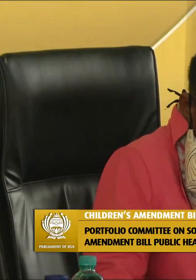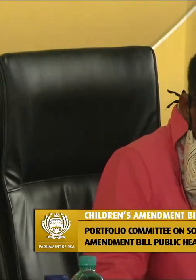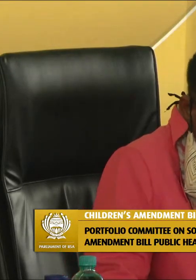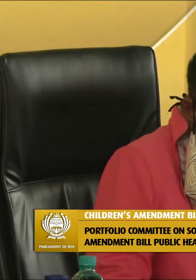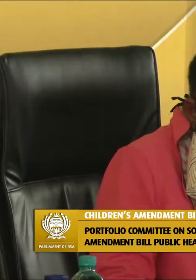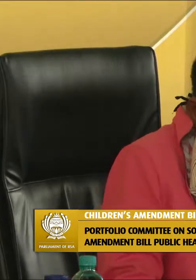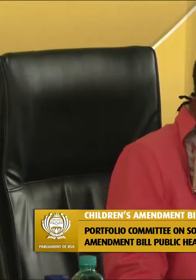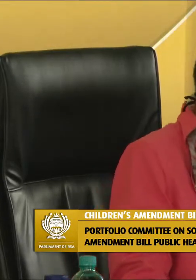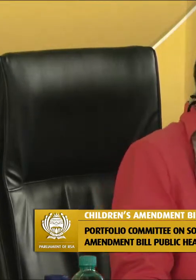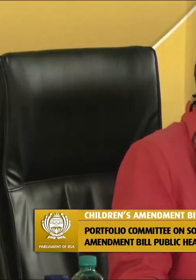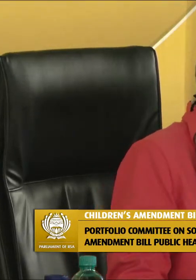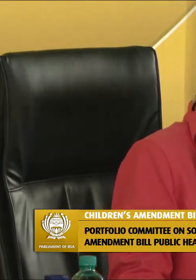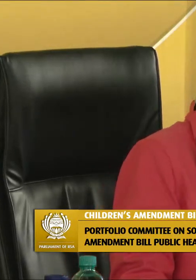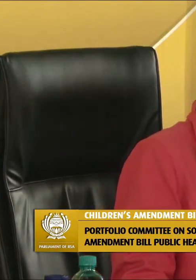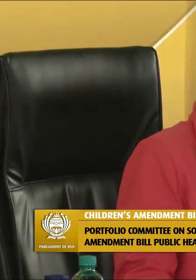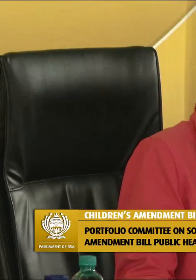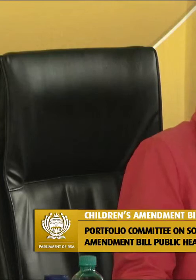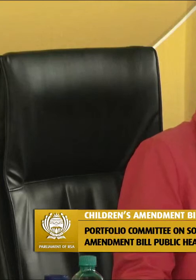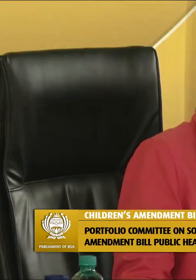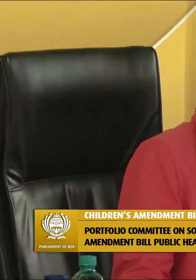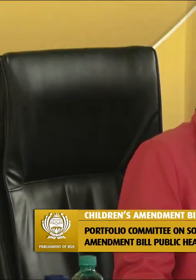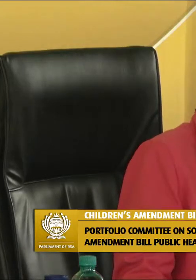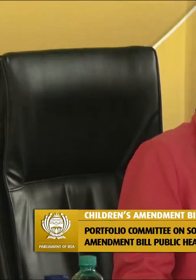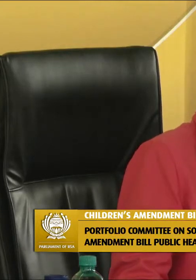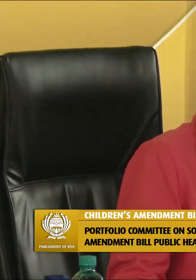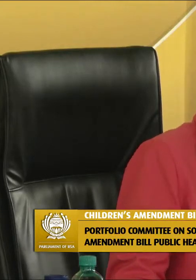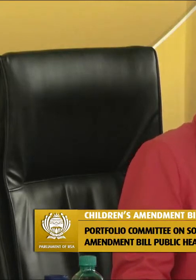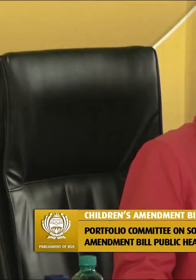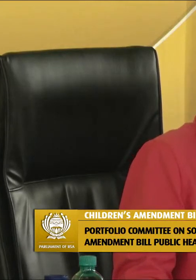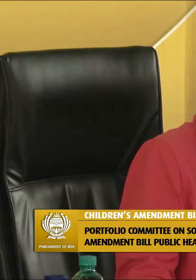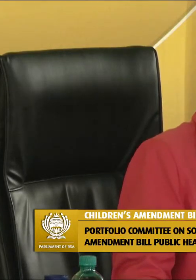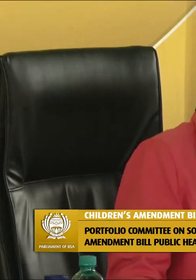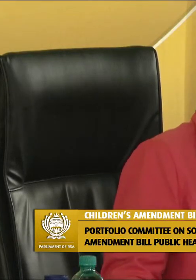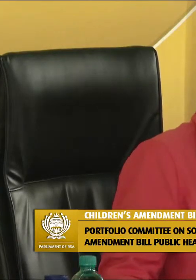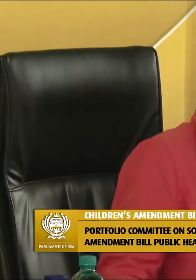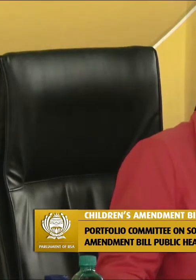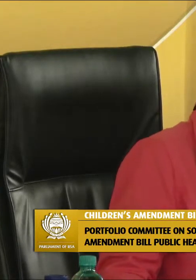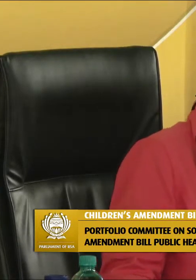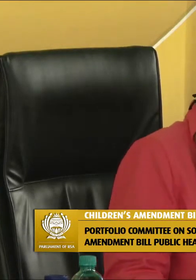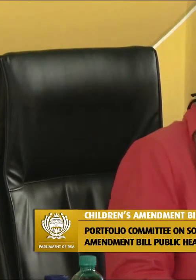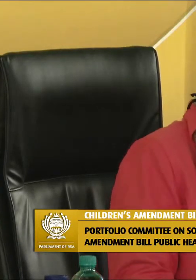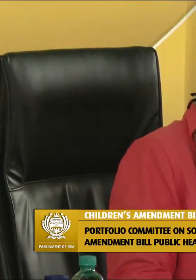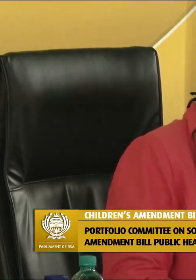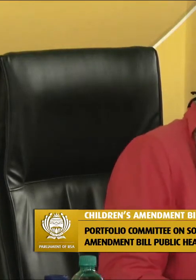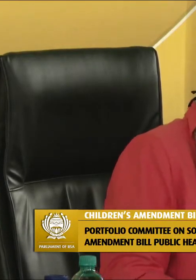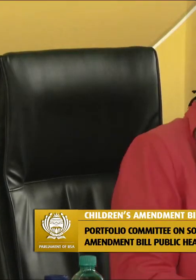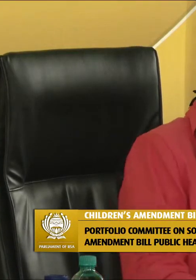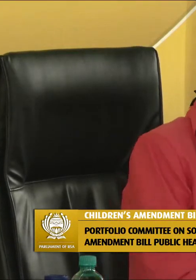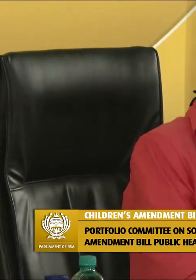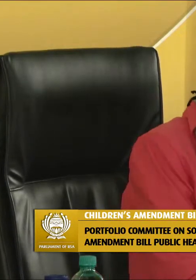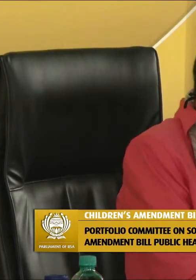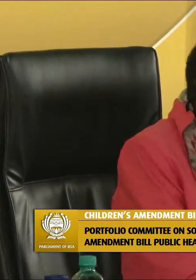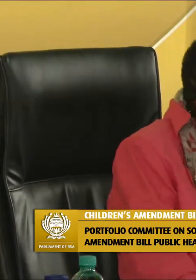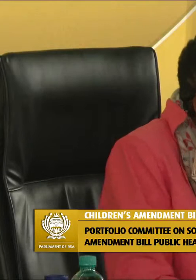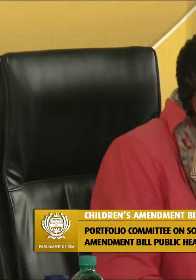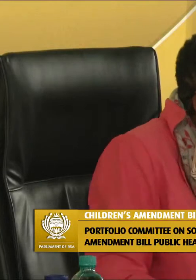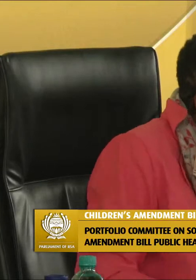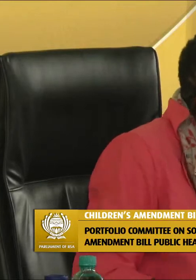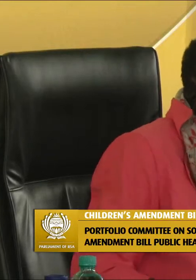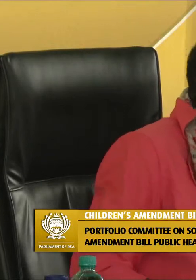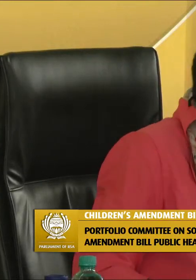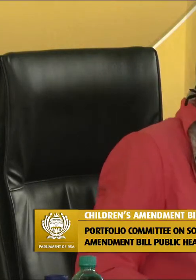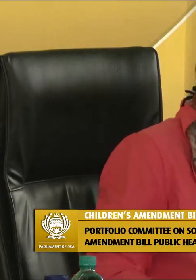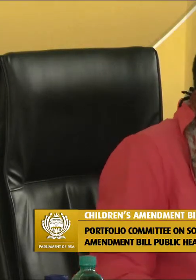to your children, do not use these rights to fight. Let us hold each other's hands and